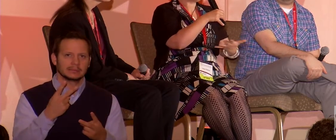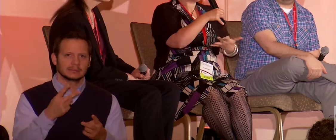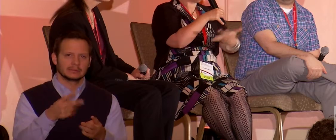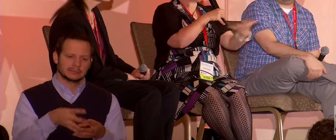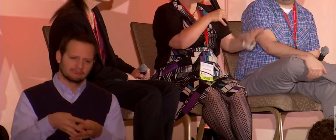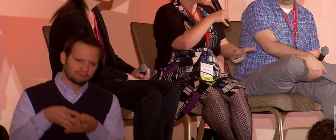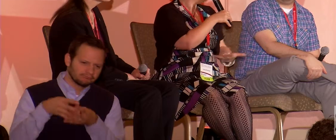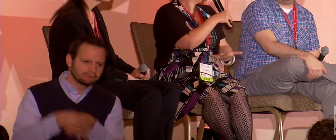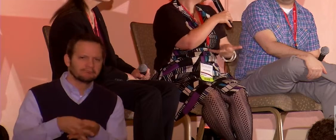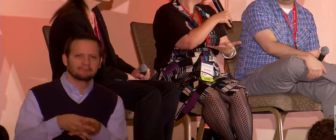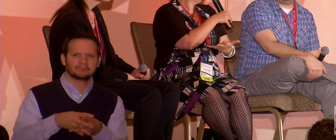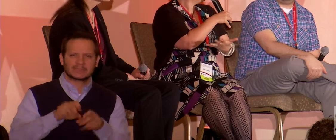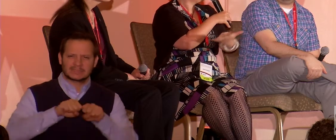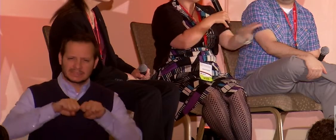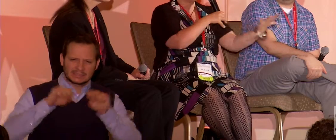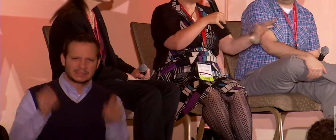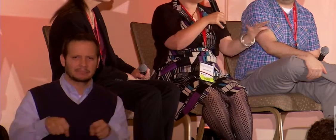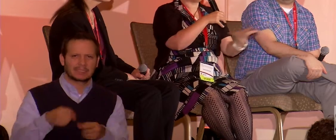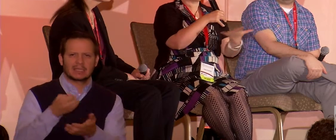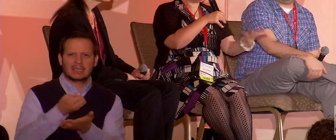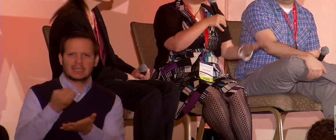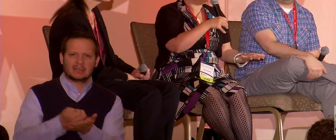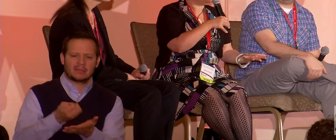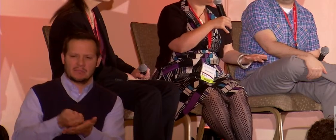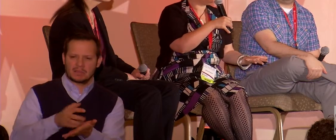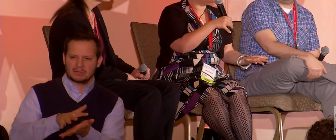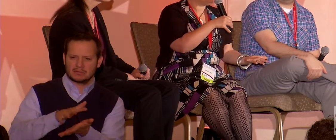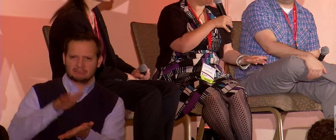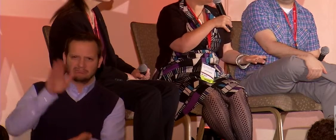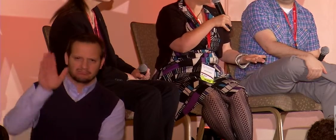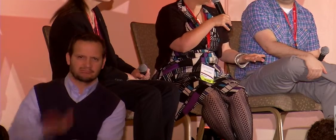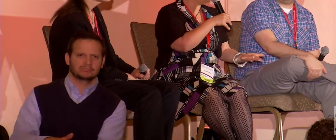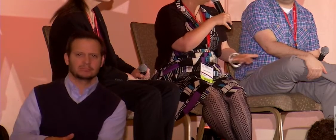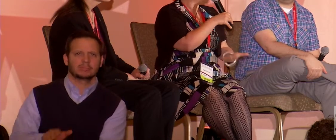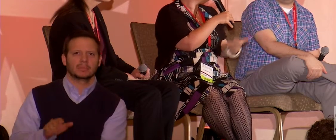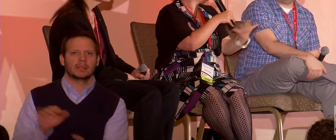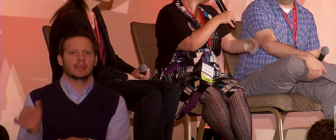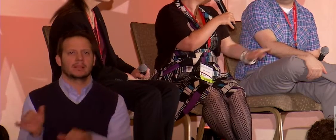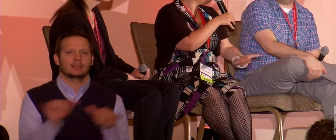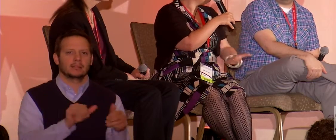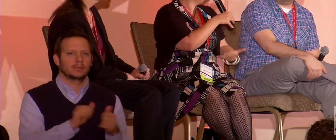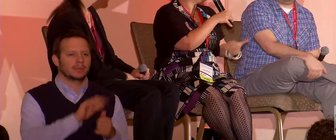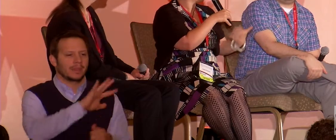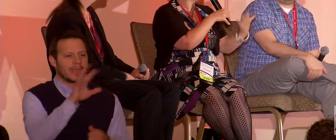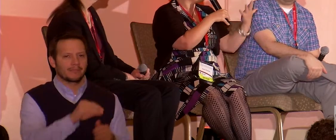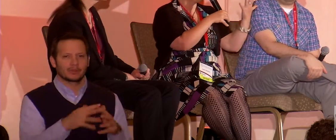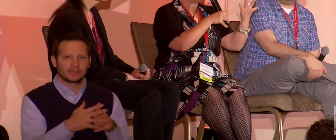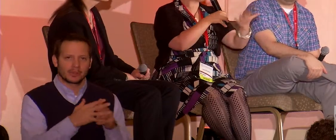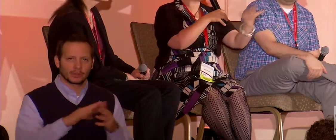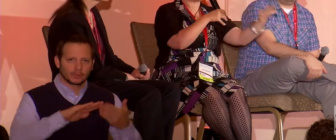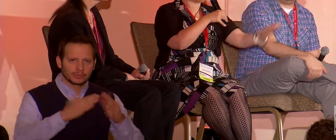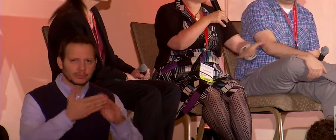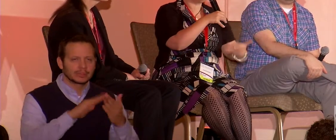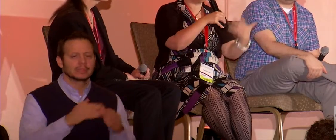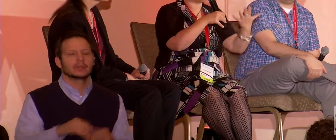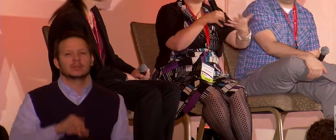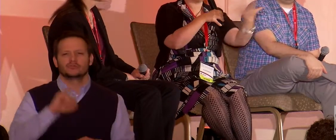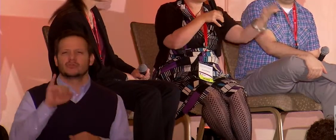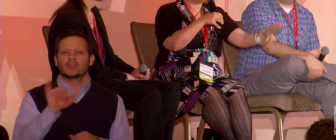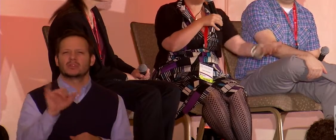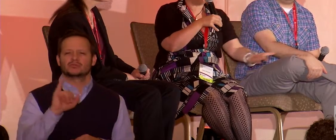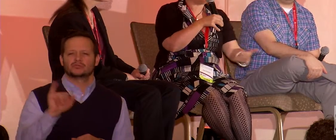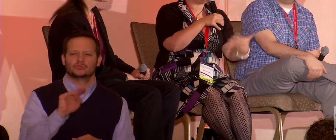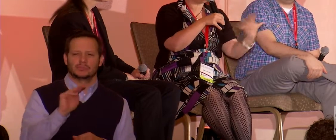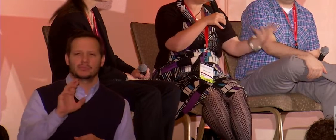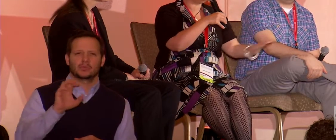systemic economic blight that's, you know, happening in the African American community, and the, you know, the Jim Crow, you know, the whole